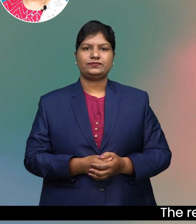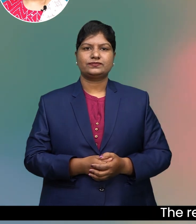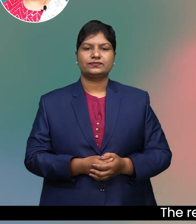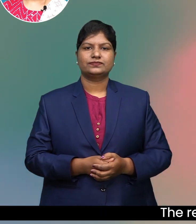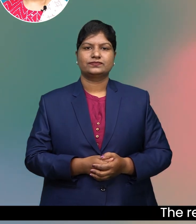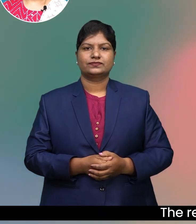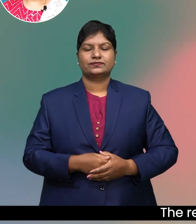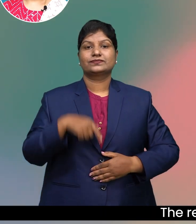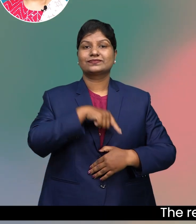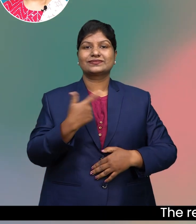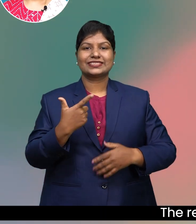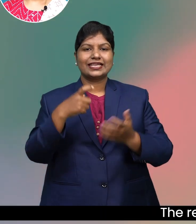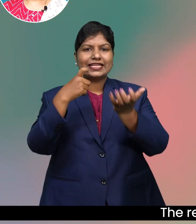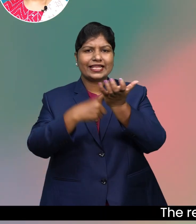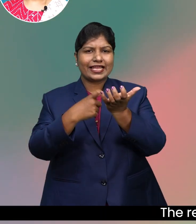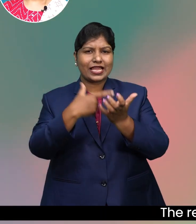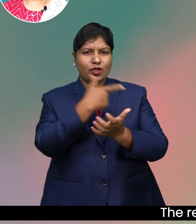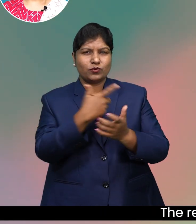The reproductive organs